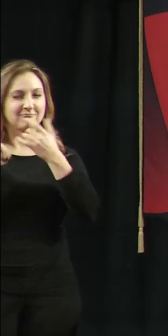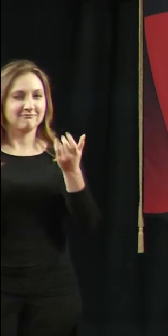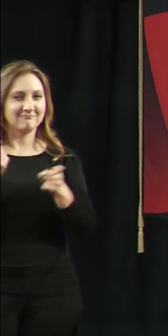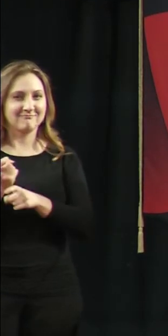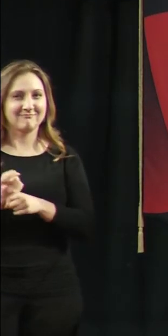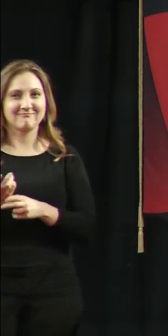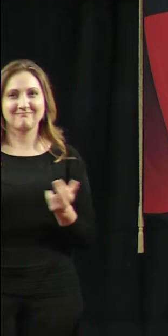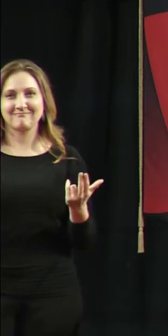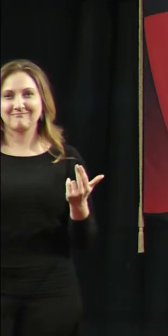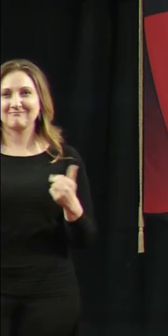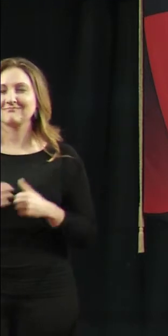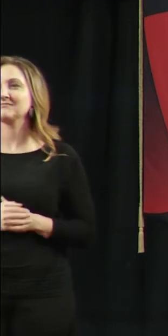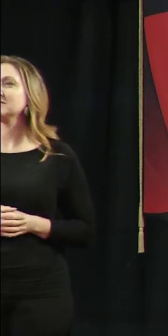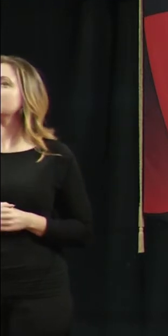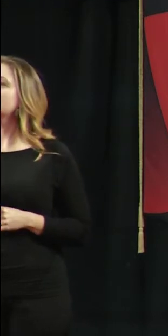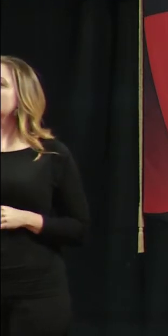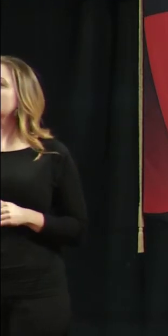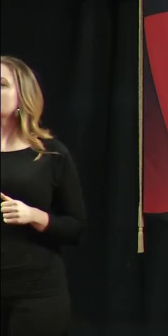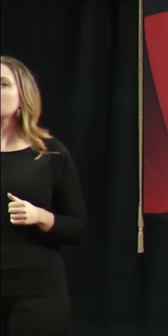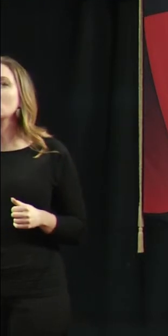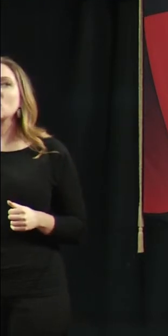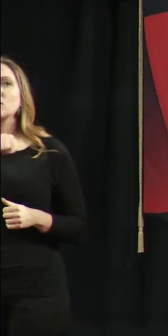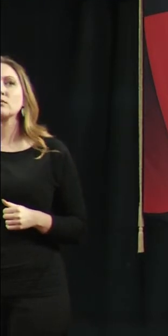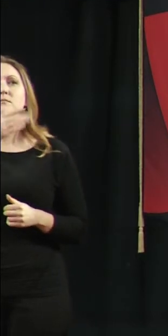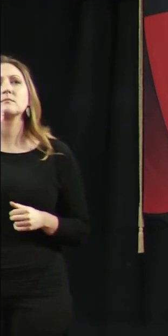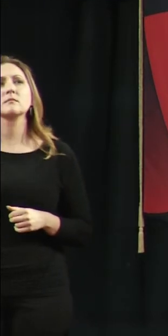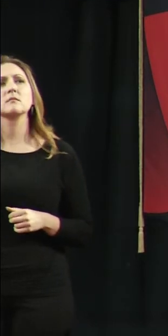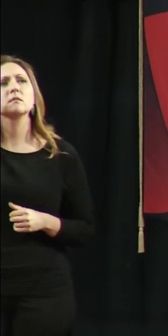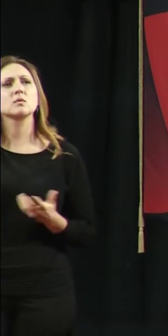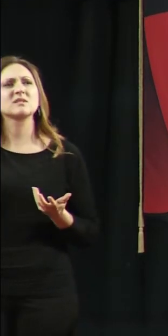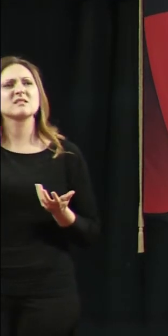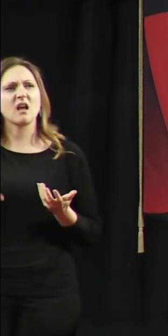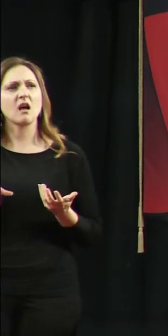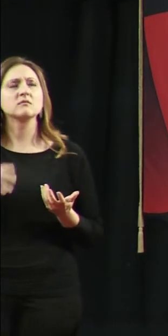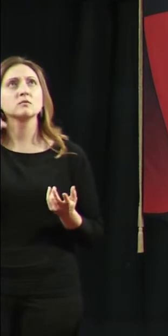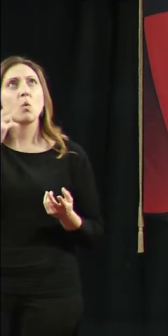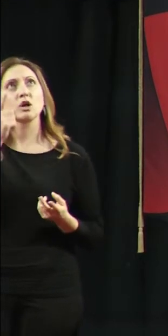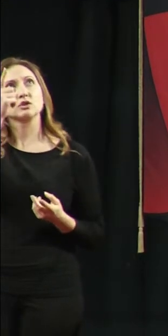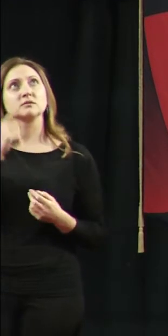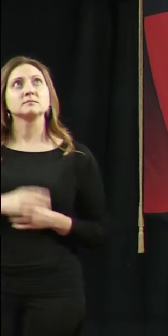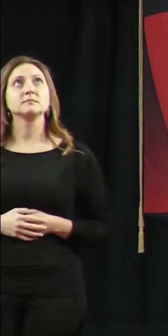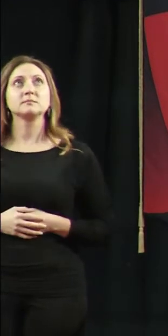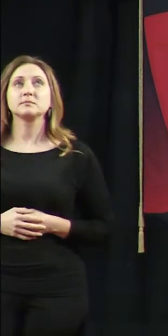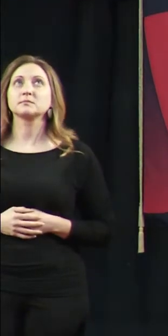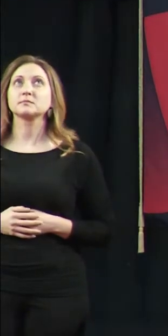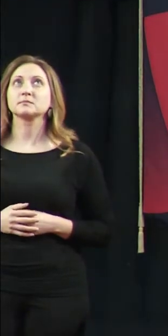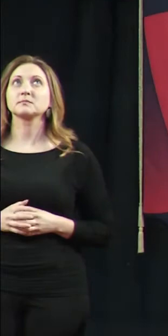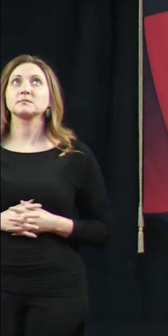And to help you get a feel for what that means, take a look.